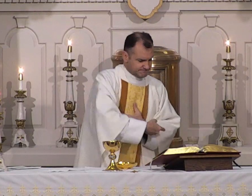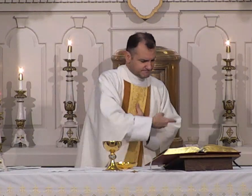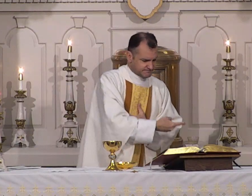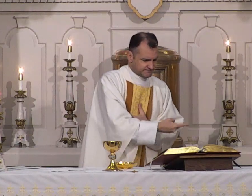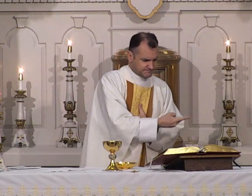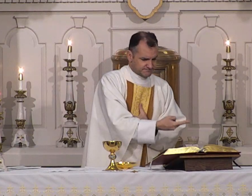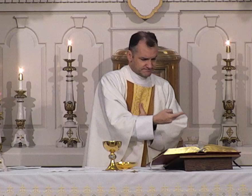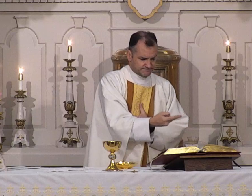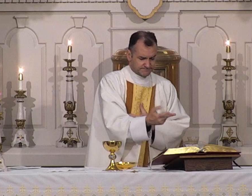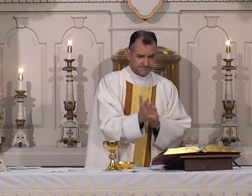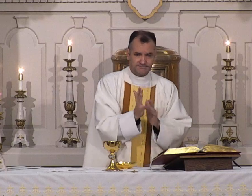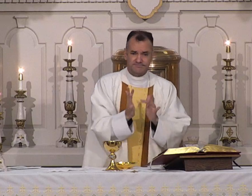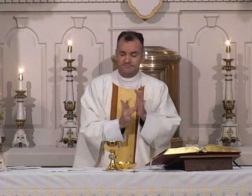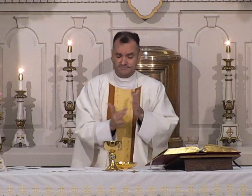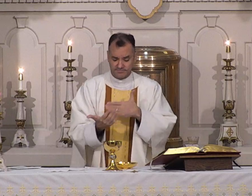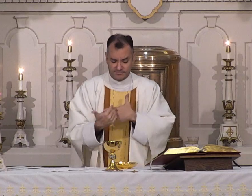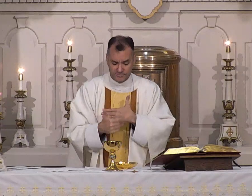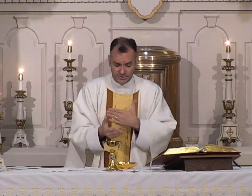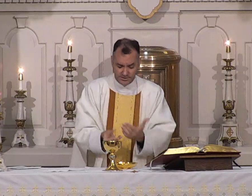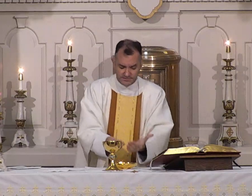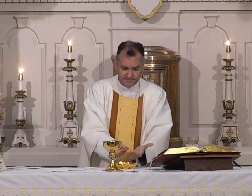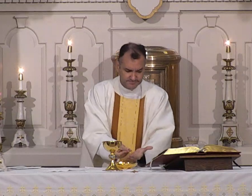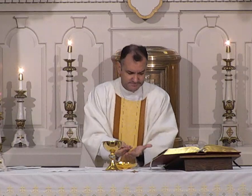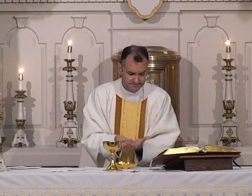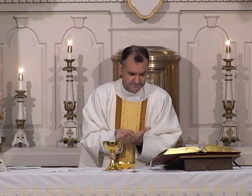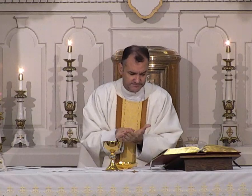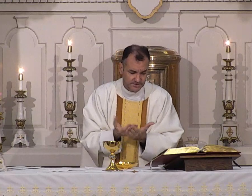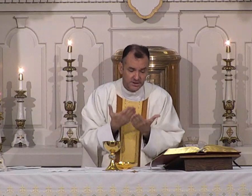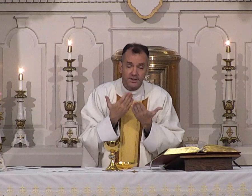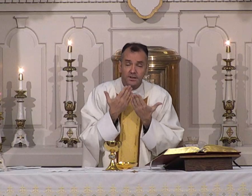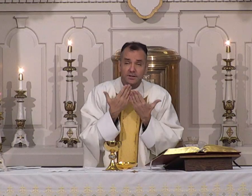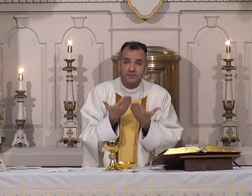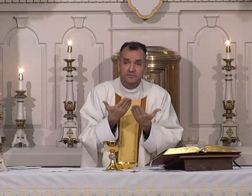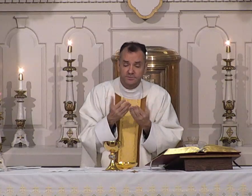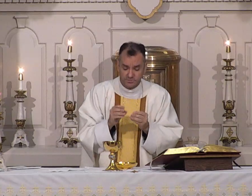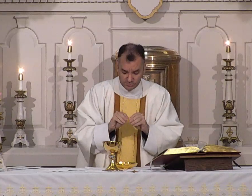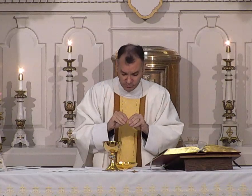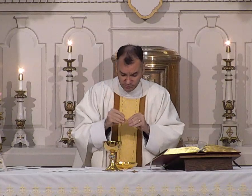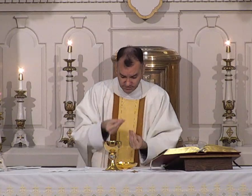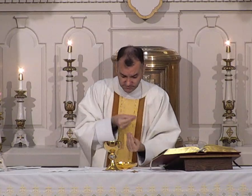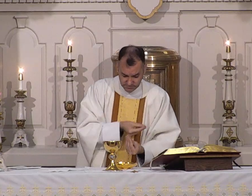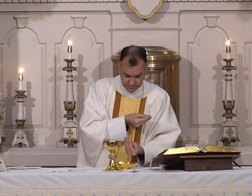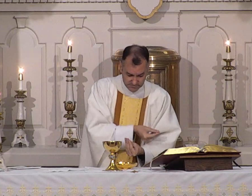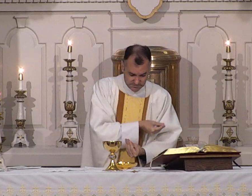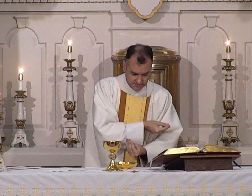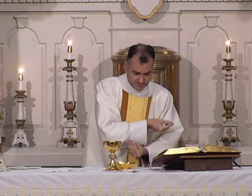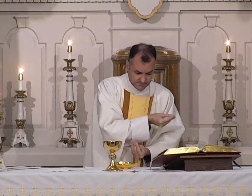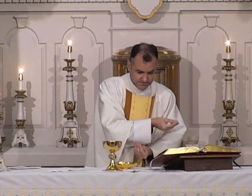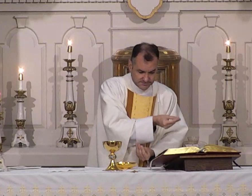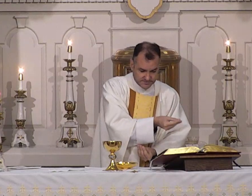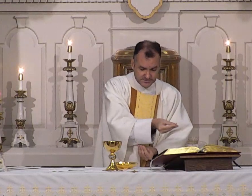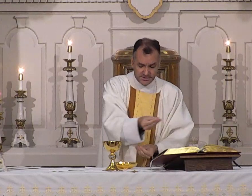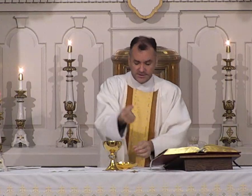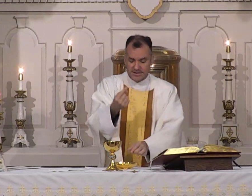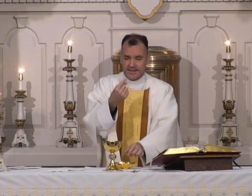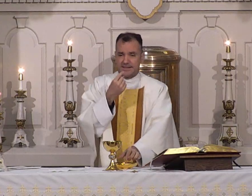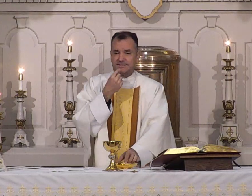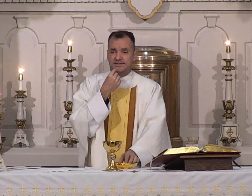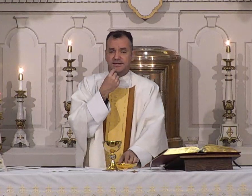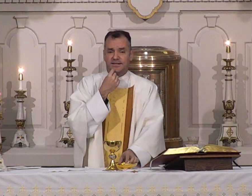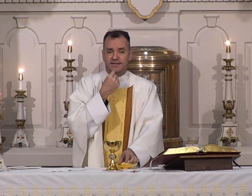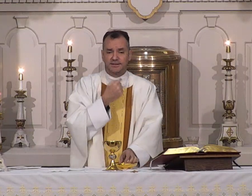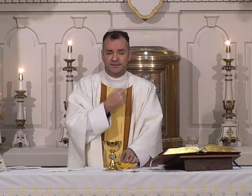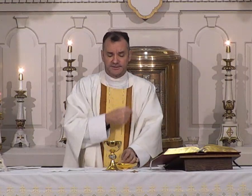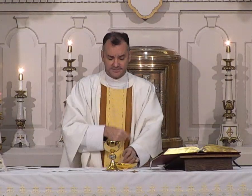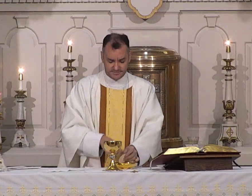his disciples, saying, Take this, all of you, and eat of it. For